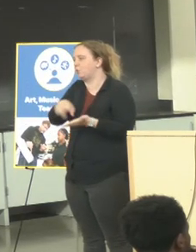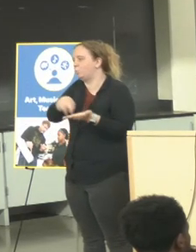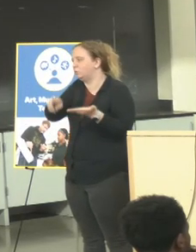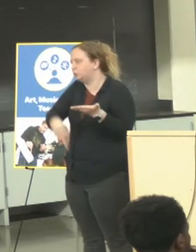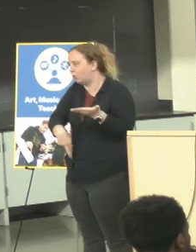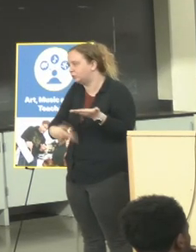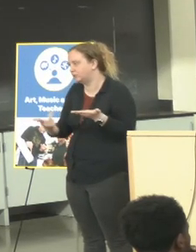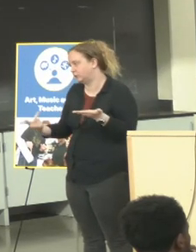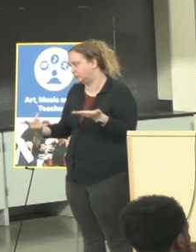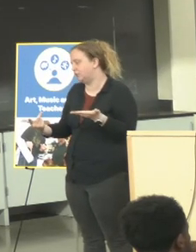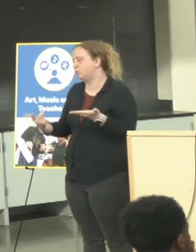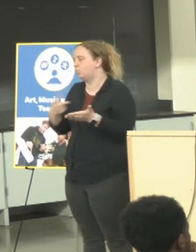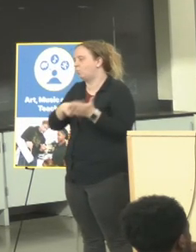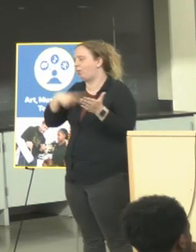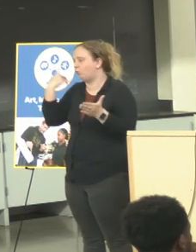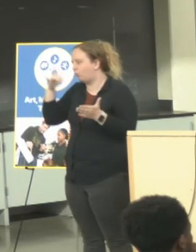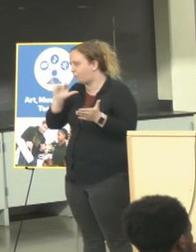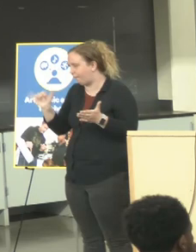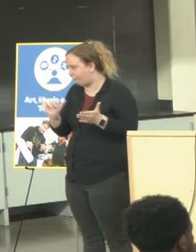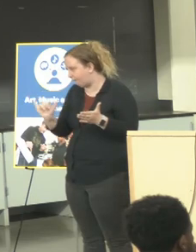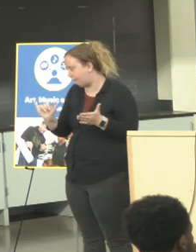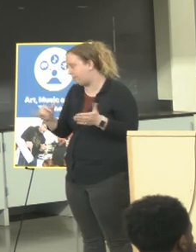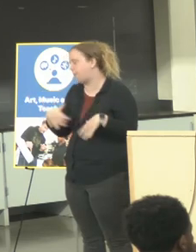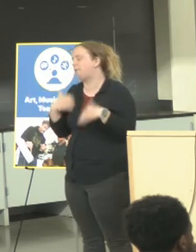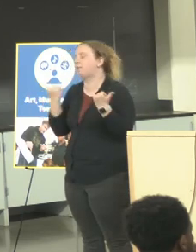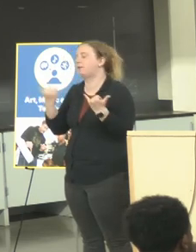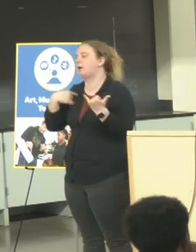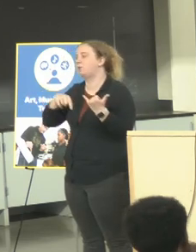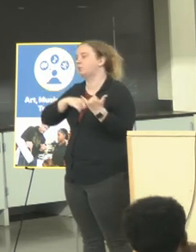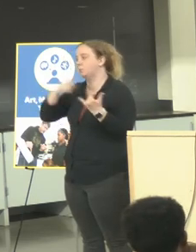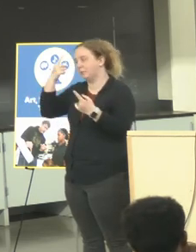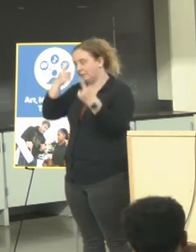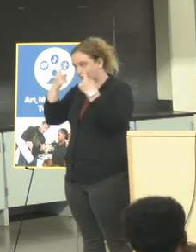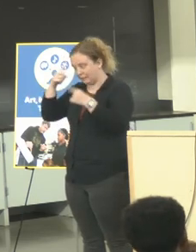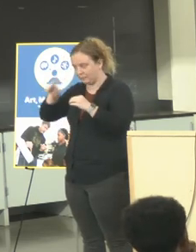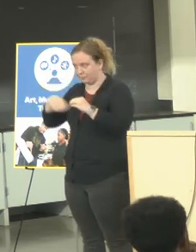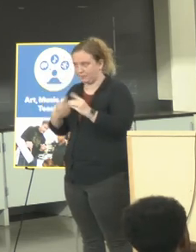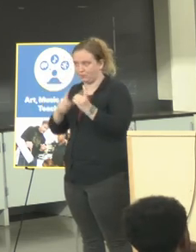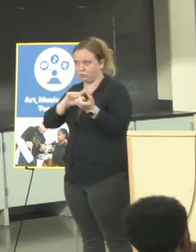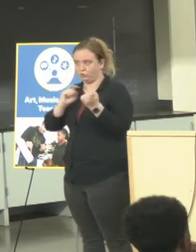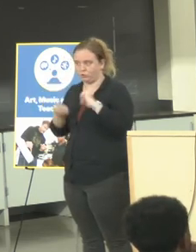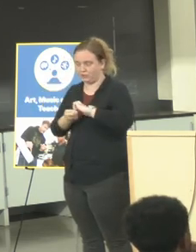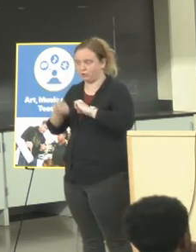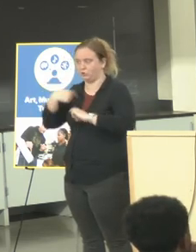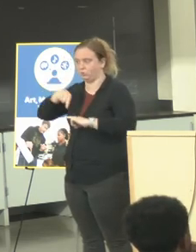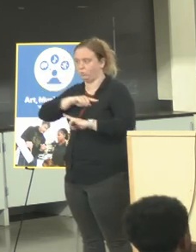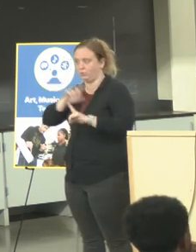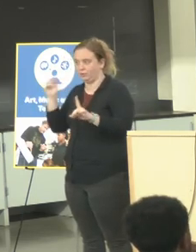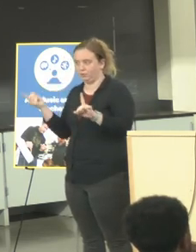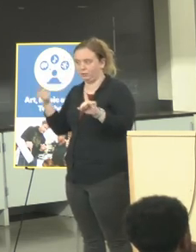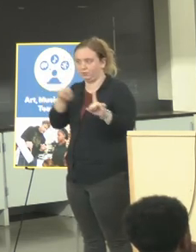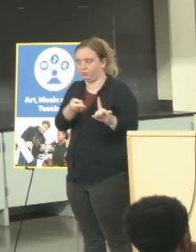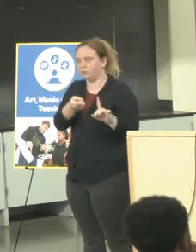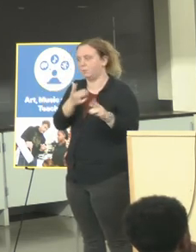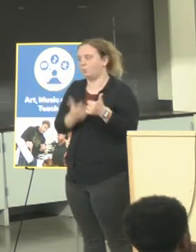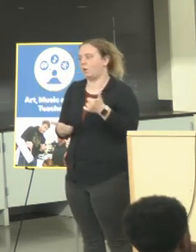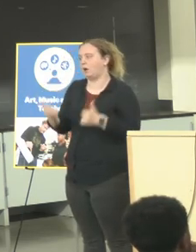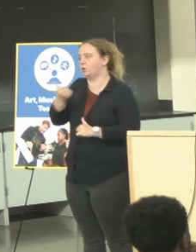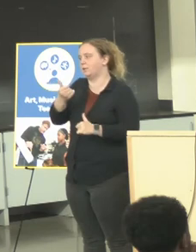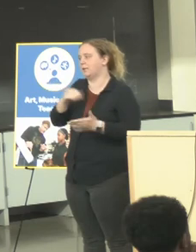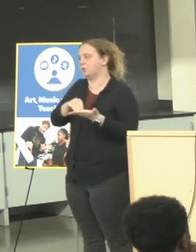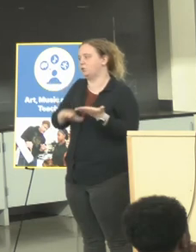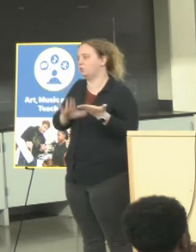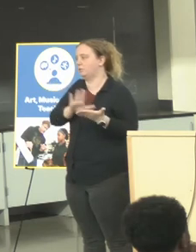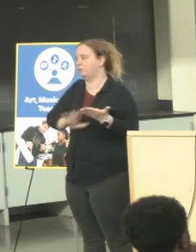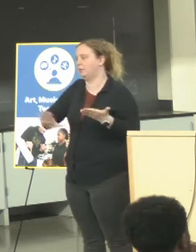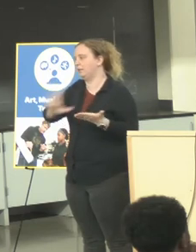this transition, as we think about these changes, we're putting the students' experience first and foremost in how we're making decisions.